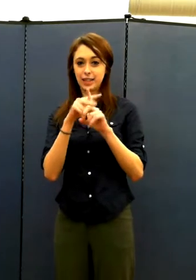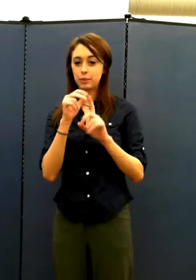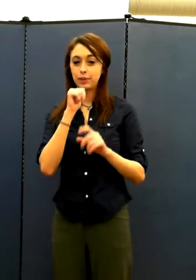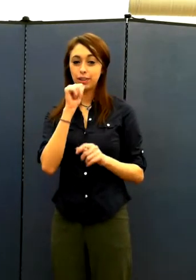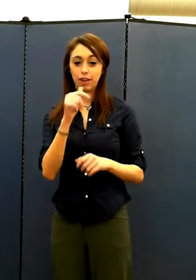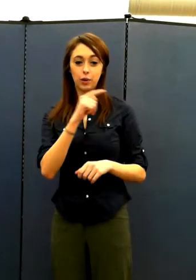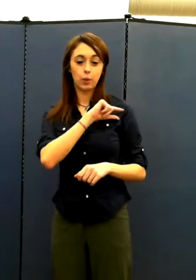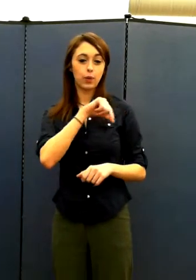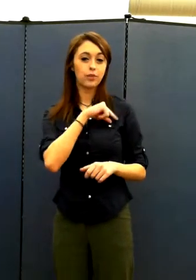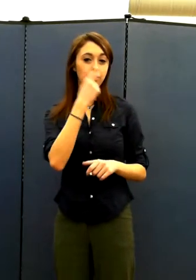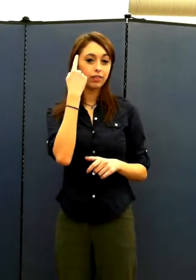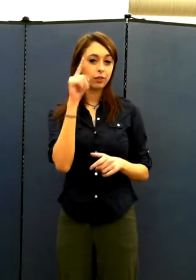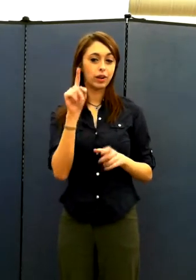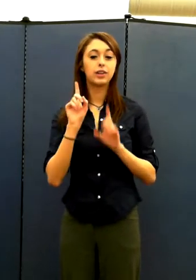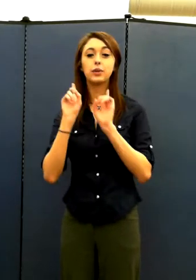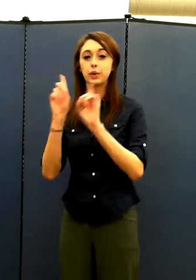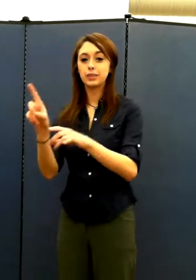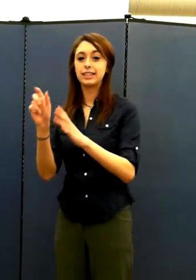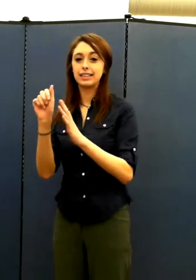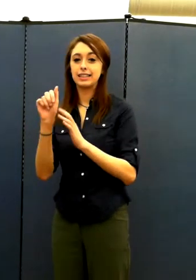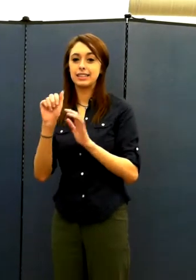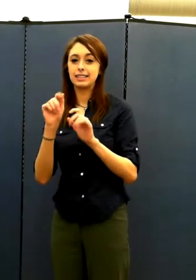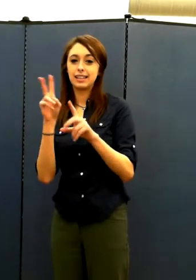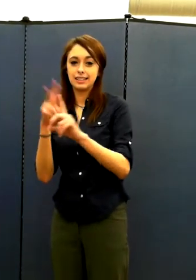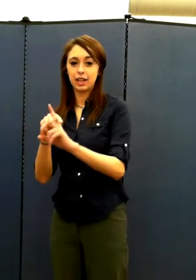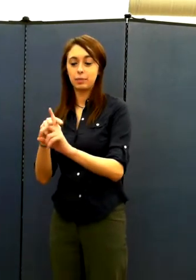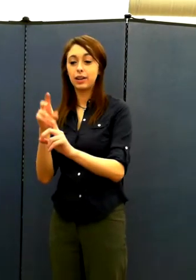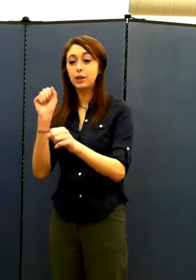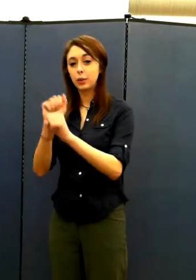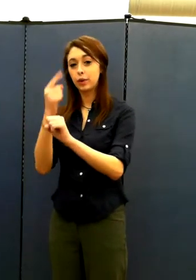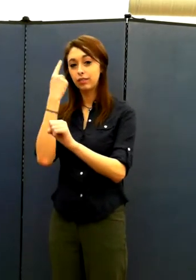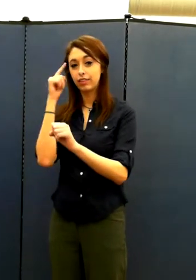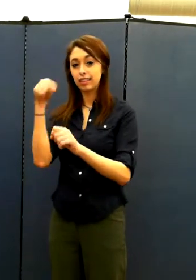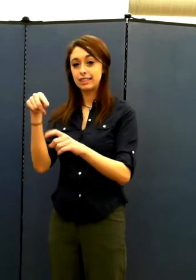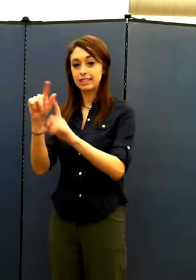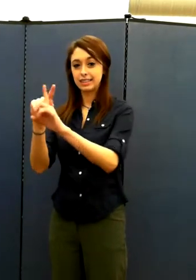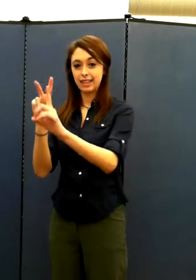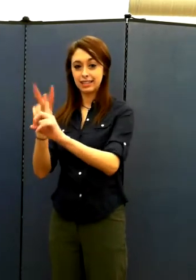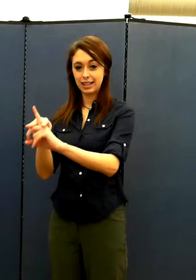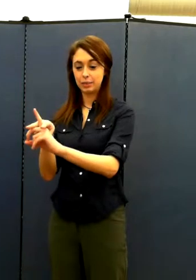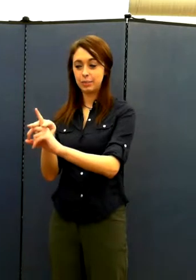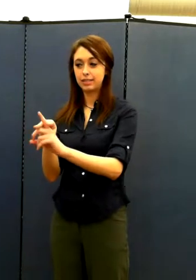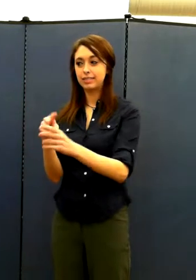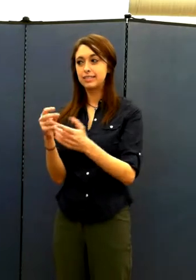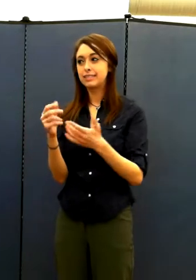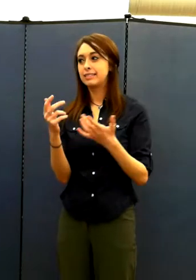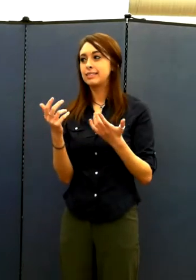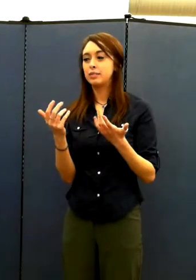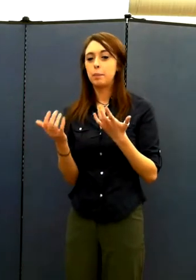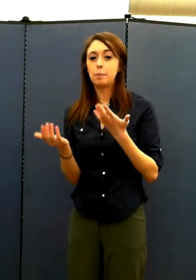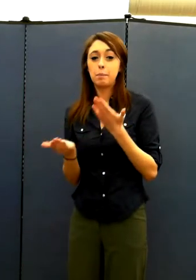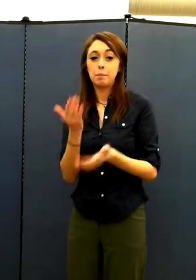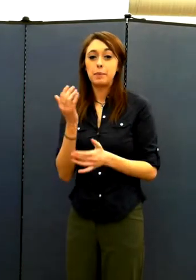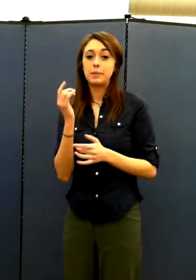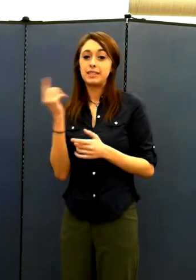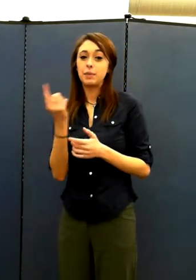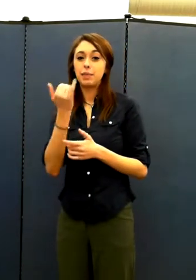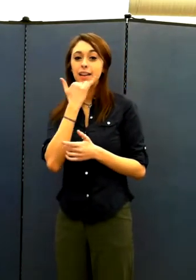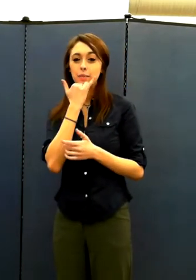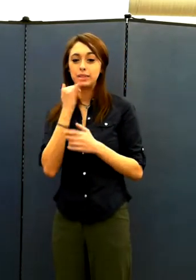this assignment and you work for this assignment, and God forbid, let's say something happens, with the client. I